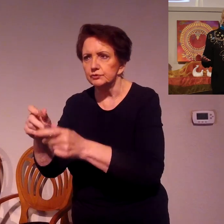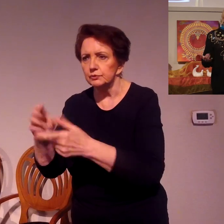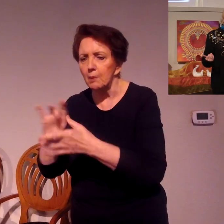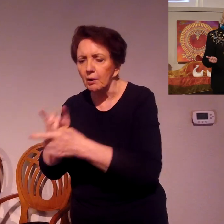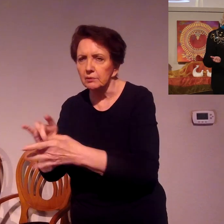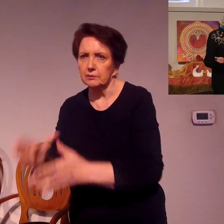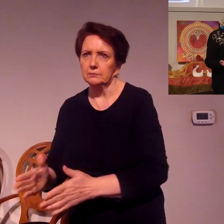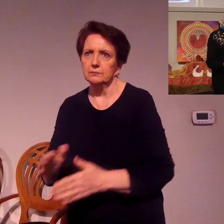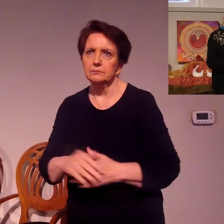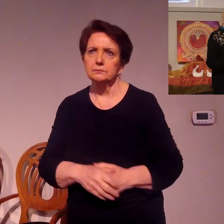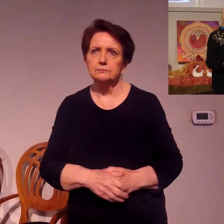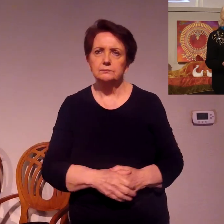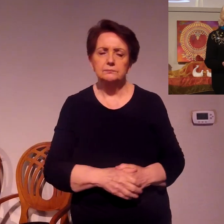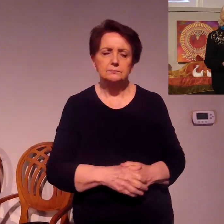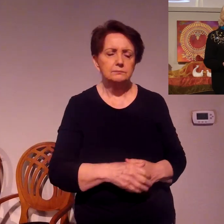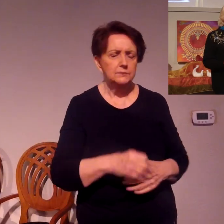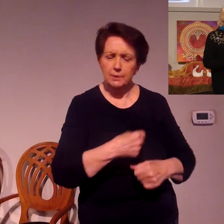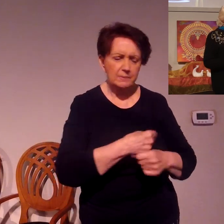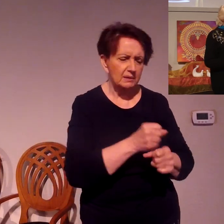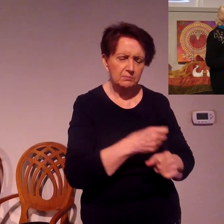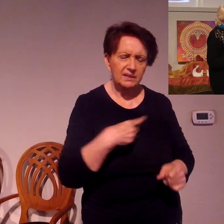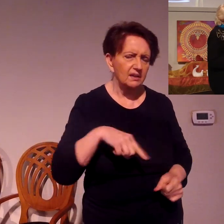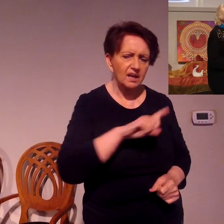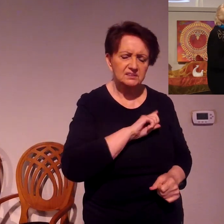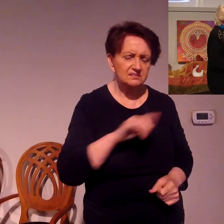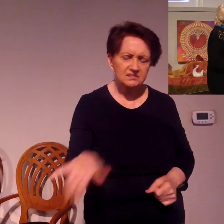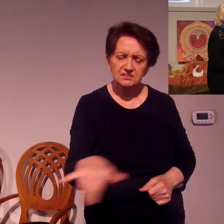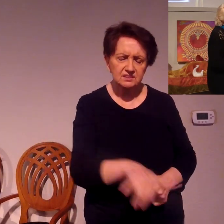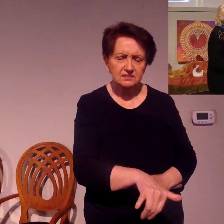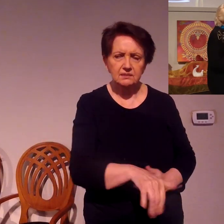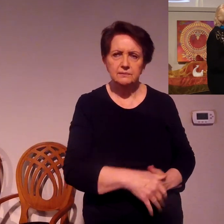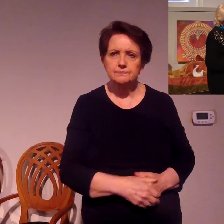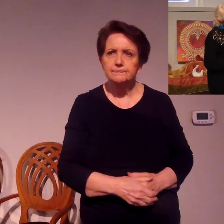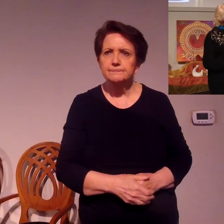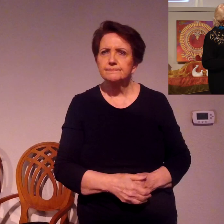to make them like us. We need to stop trying to